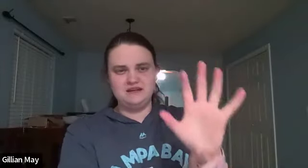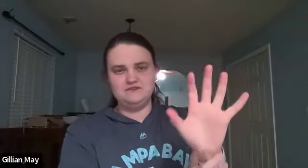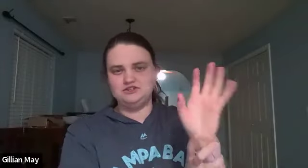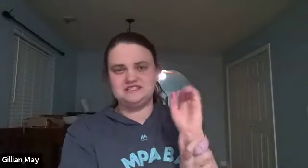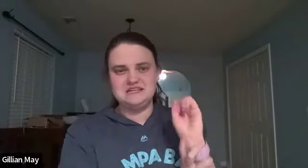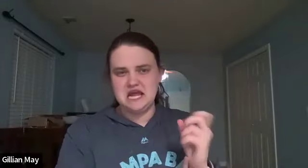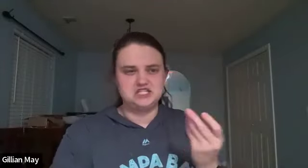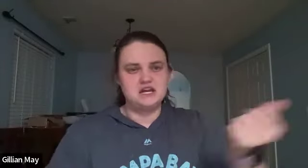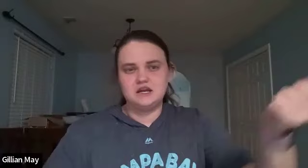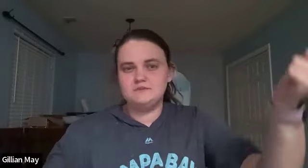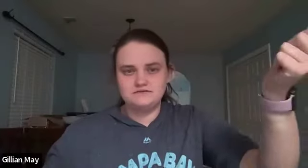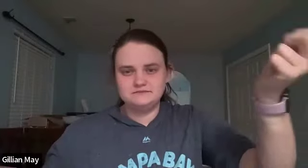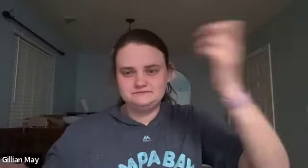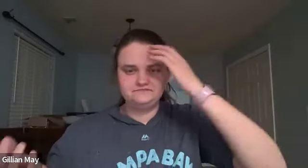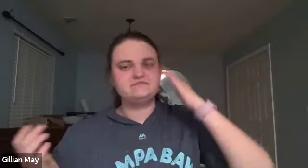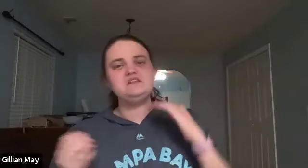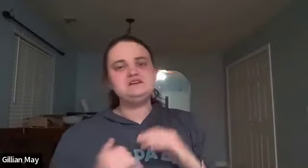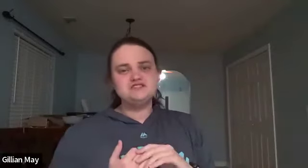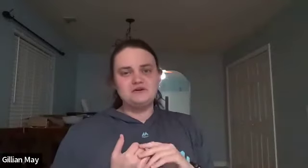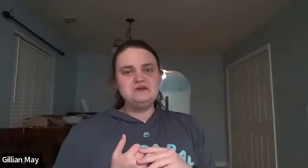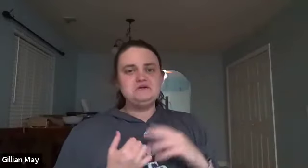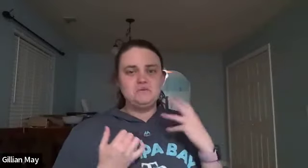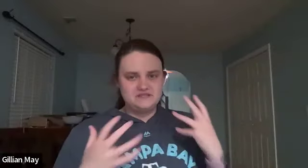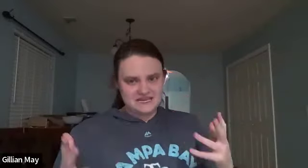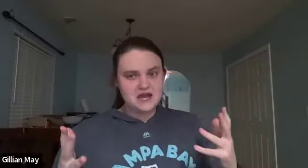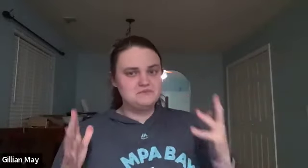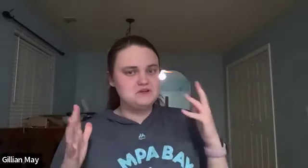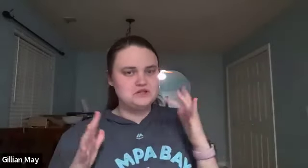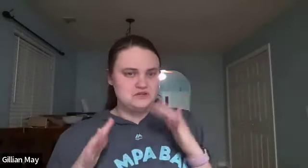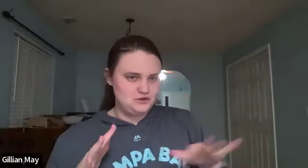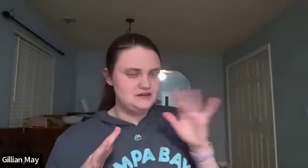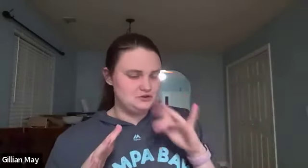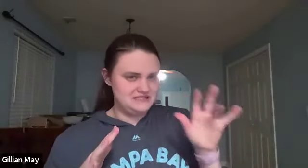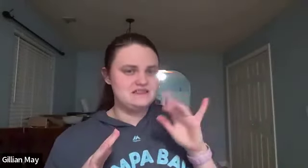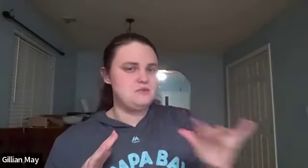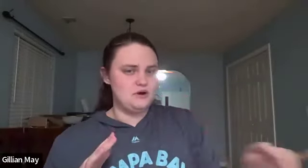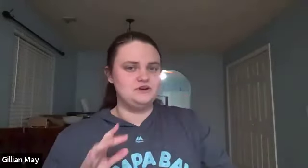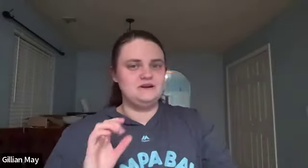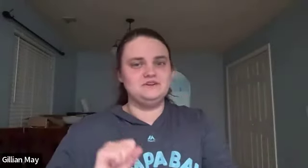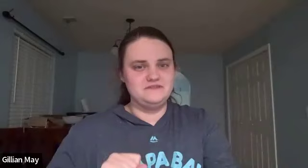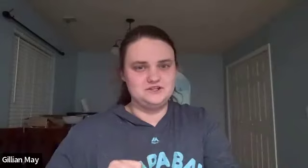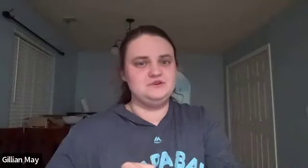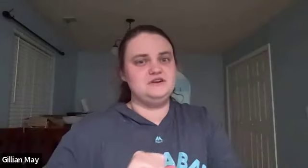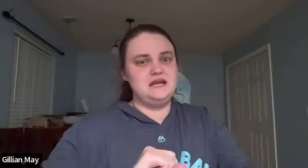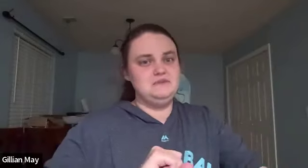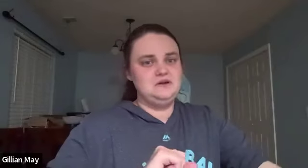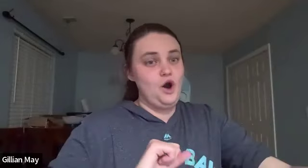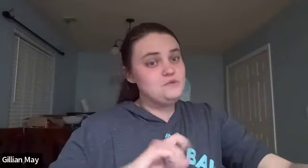repetitive, it just kind of comes off. So with time, if you get, you'll get to that point where you're able to fingerspell your name almost